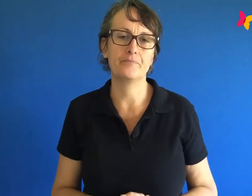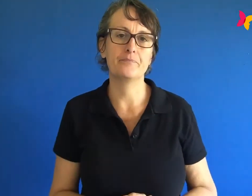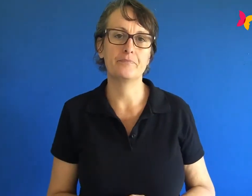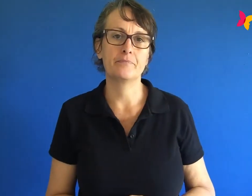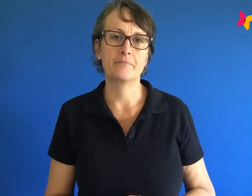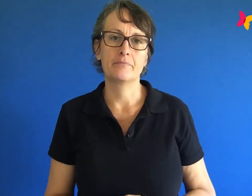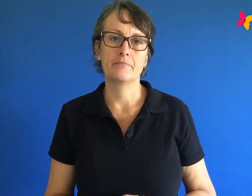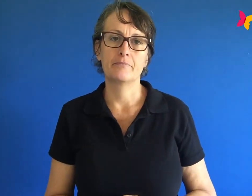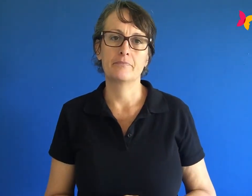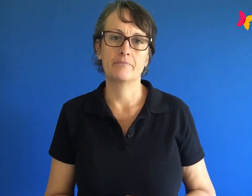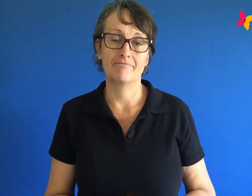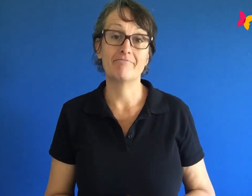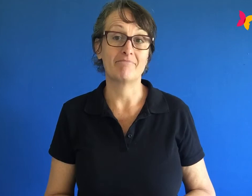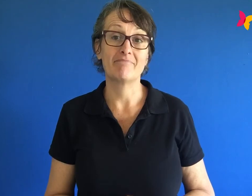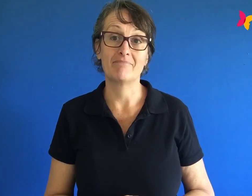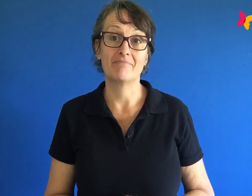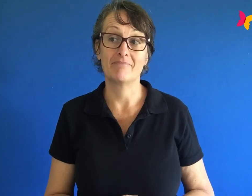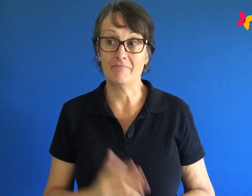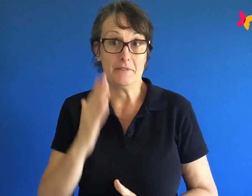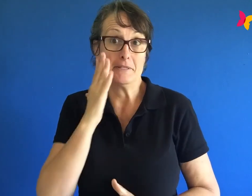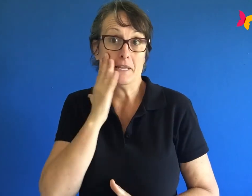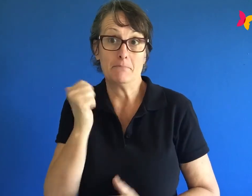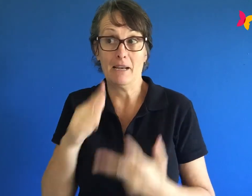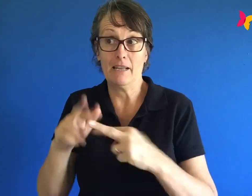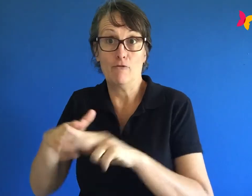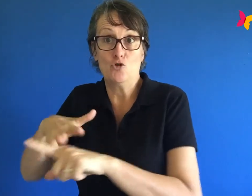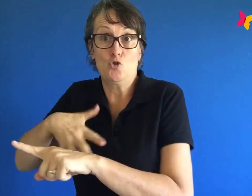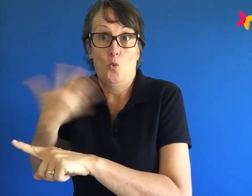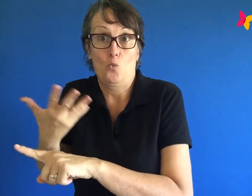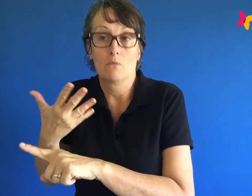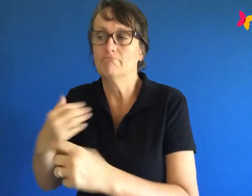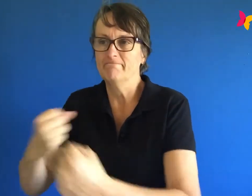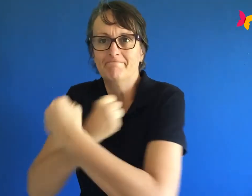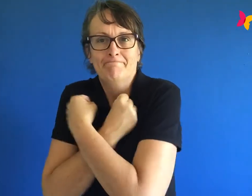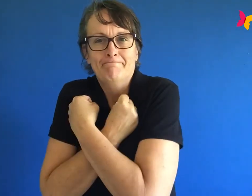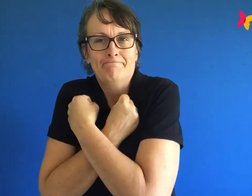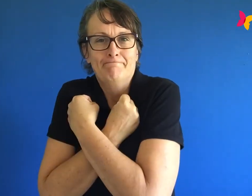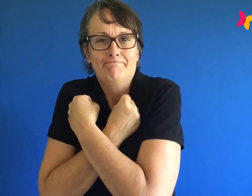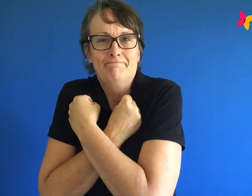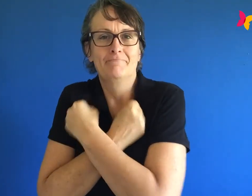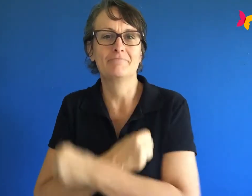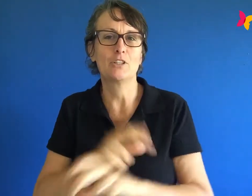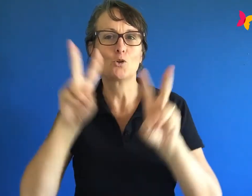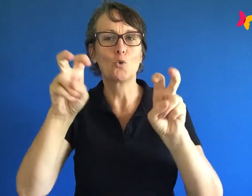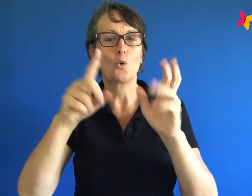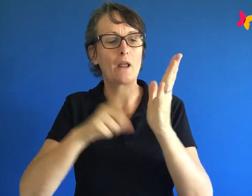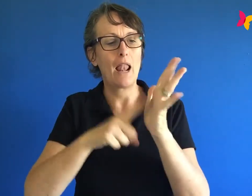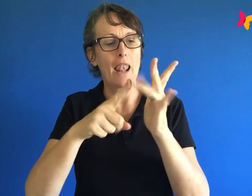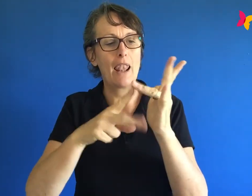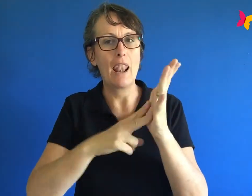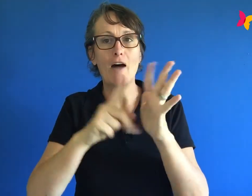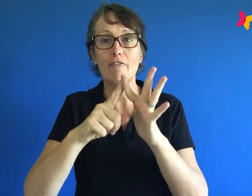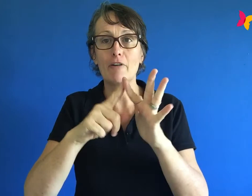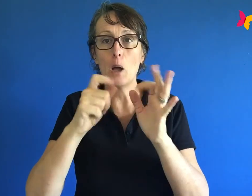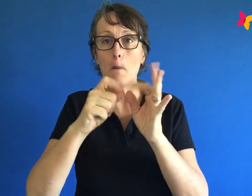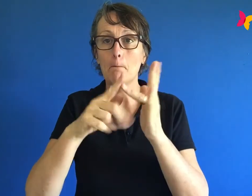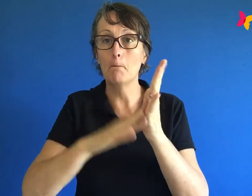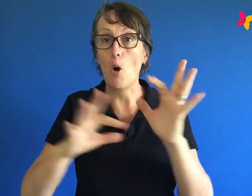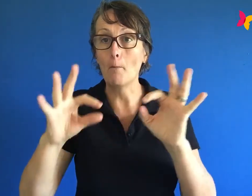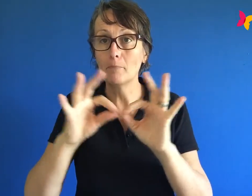loving you even if you don't want it. This became known as the love bomb strategy. Just hugs, acceptance, support all